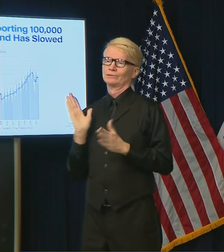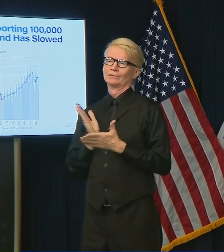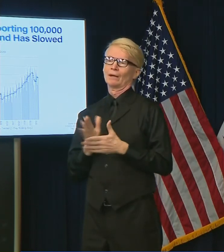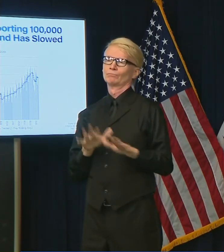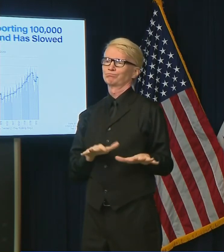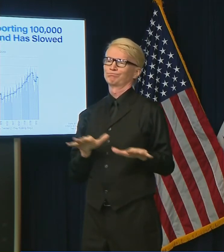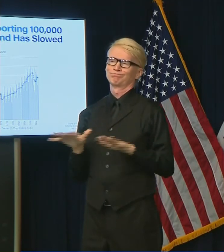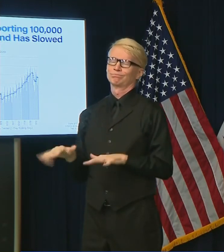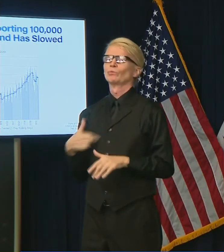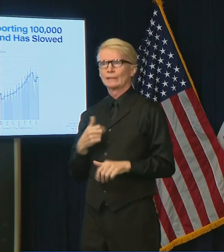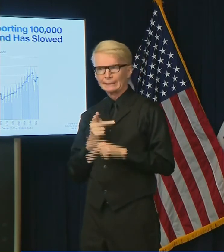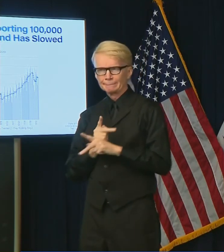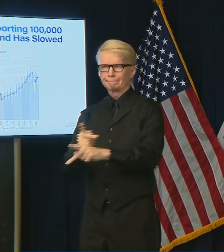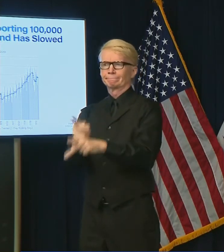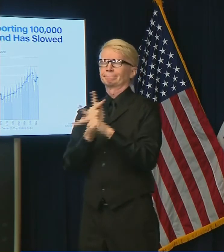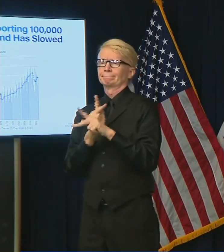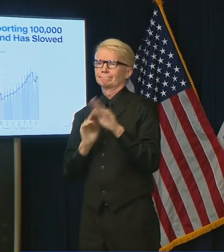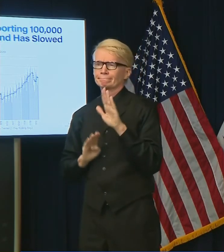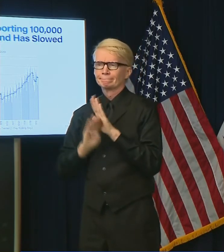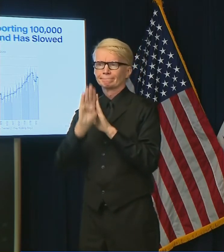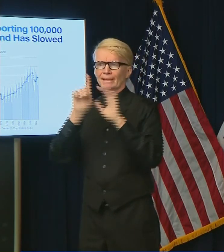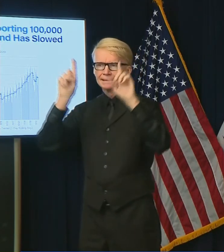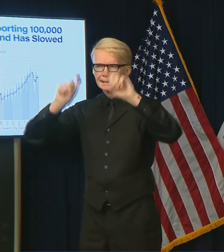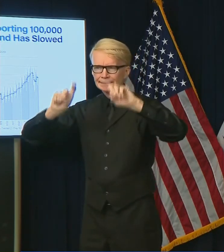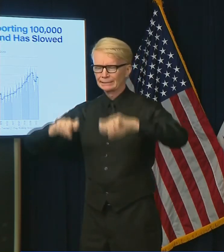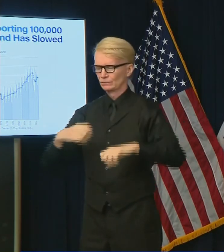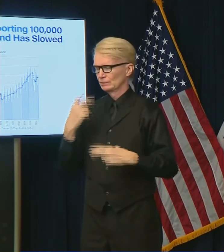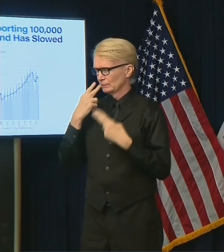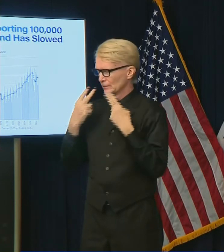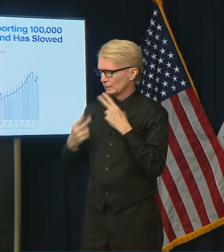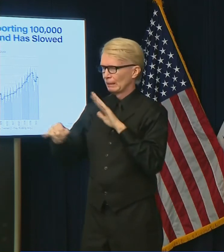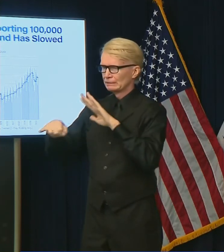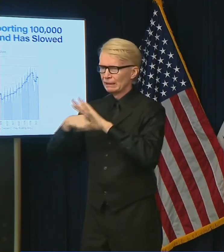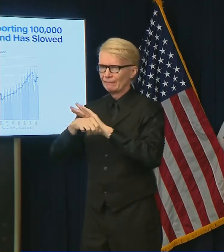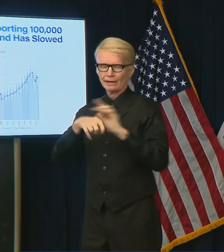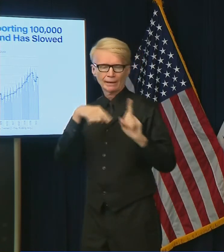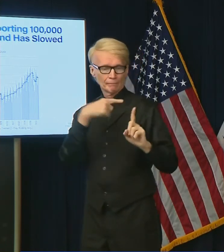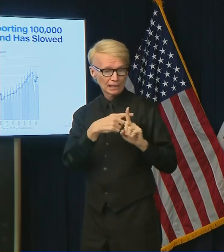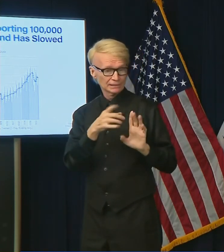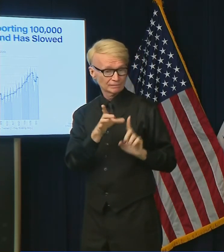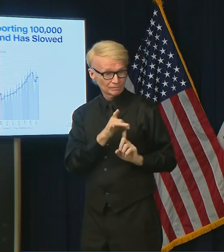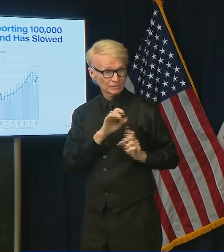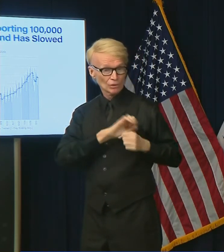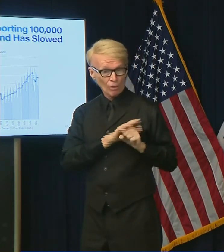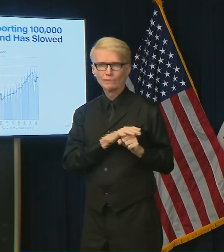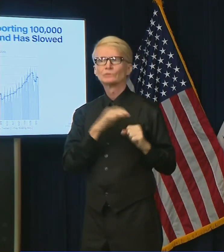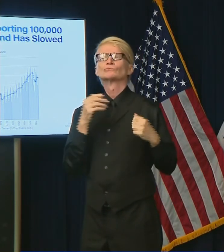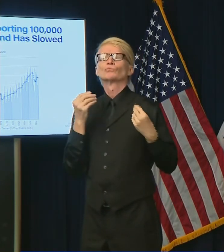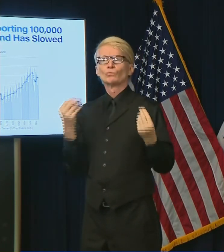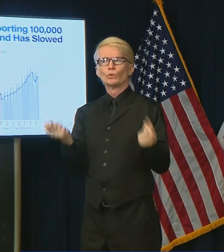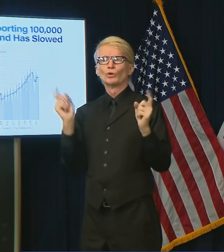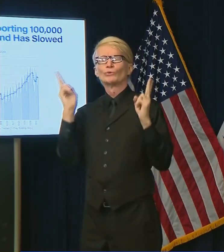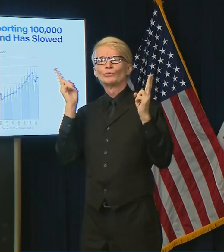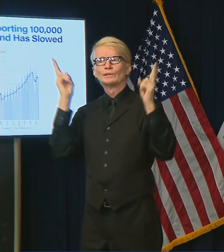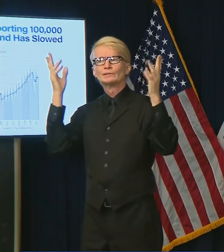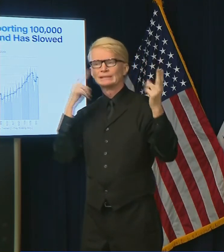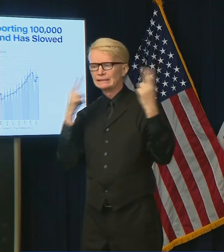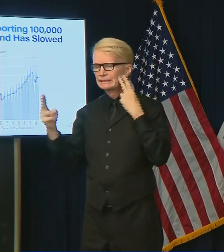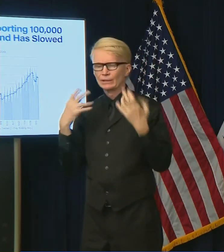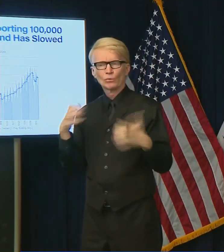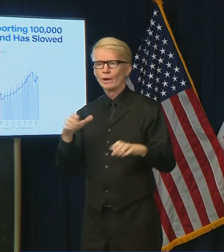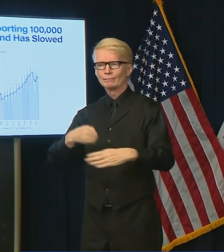further, increasing our ability to identify positive cases quickly so that we can eliminate community spread and